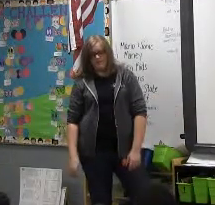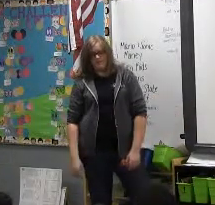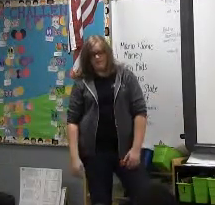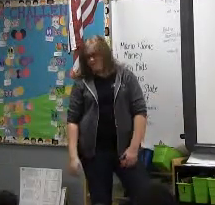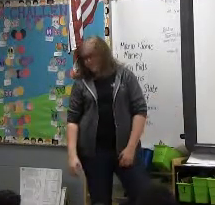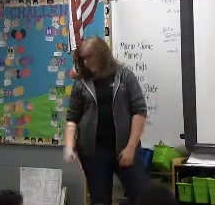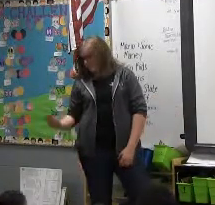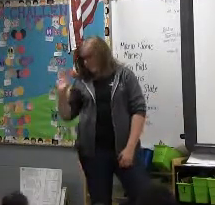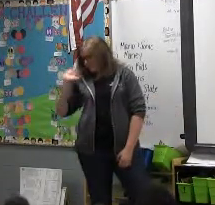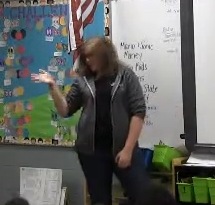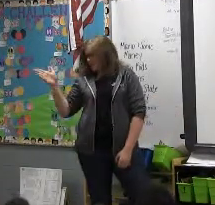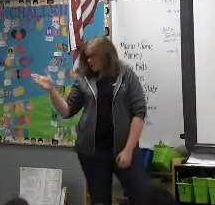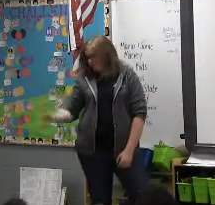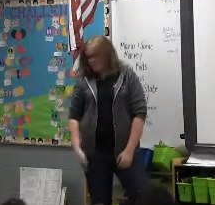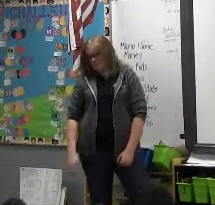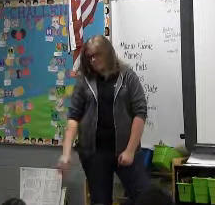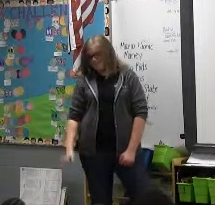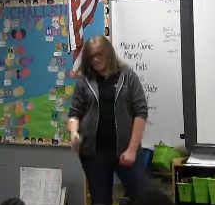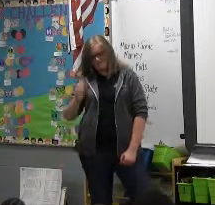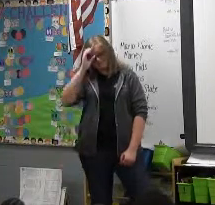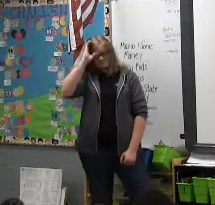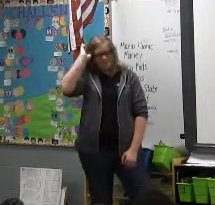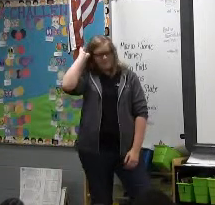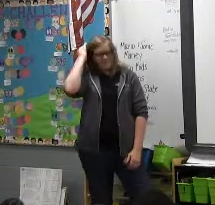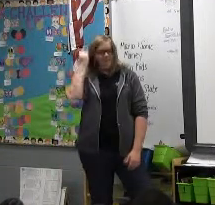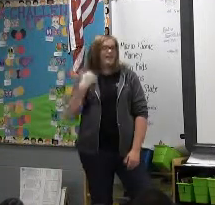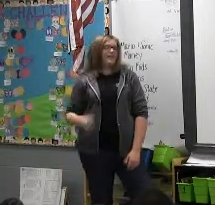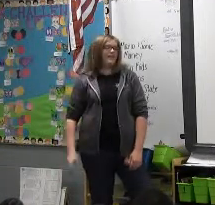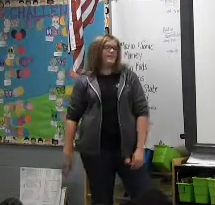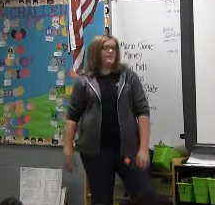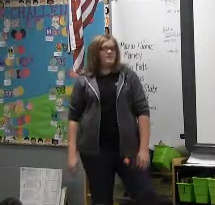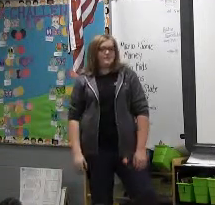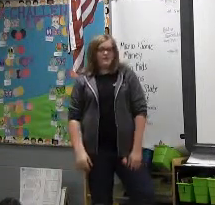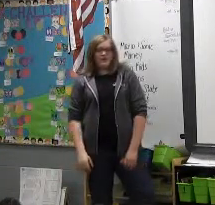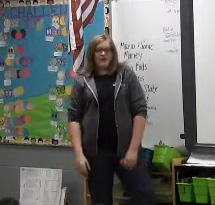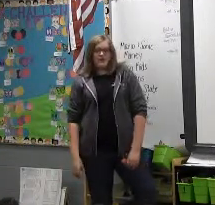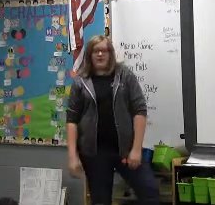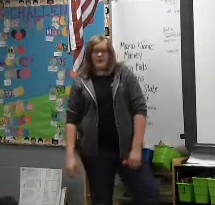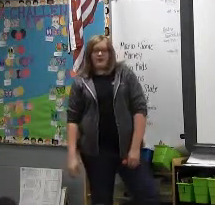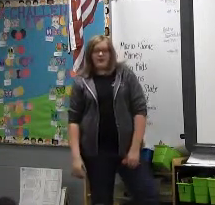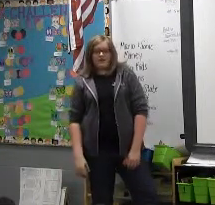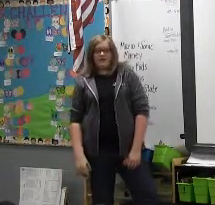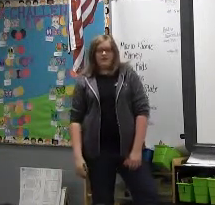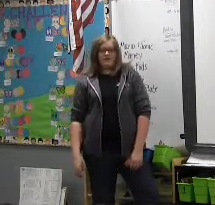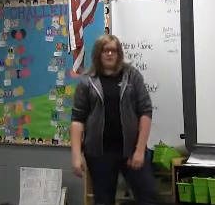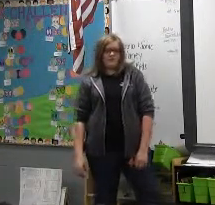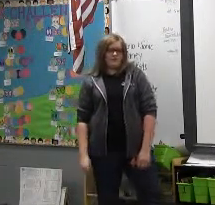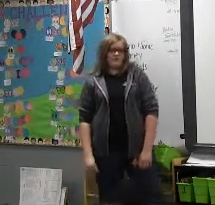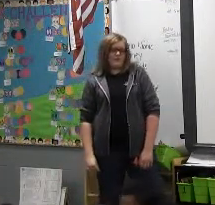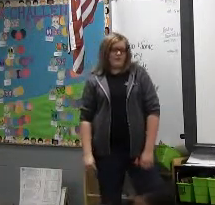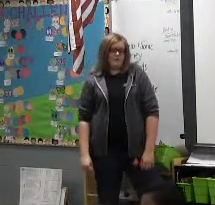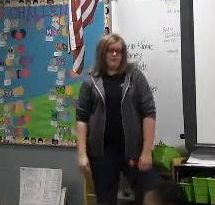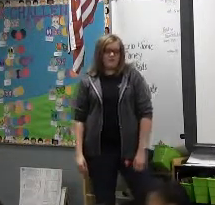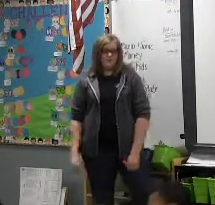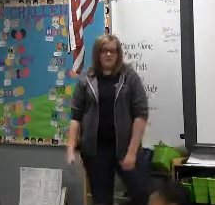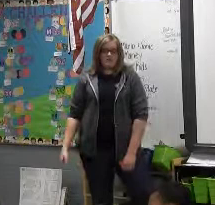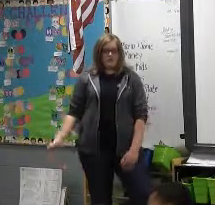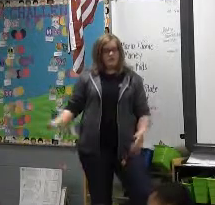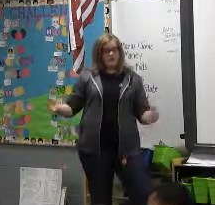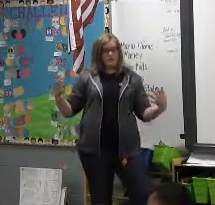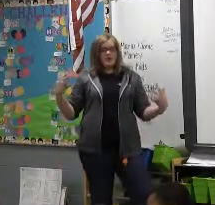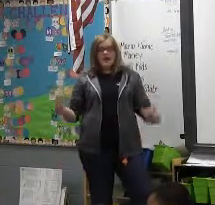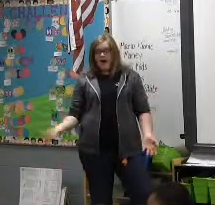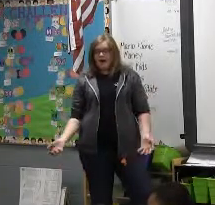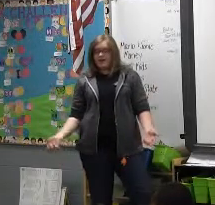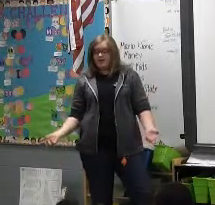it. It's just hello. All right. Now here's another one.